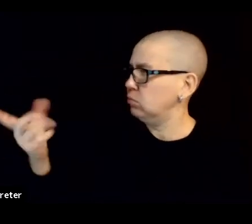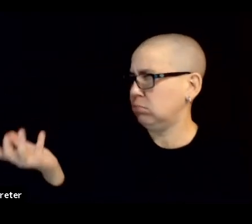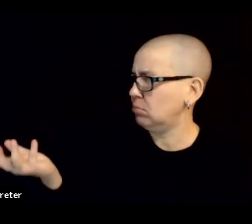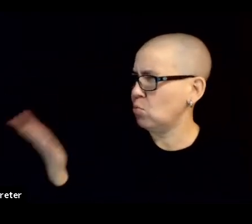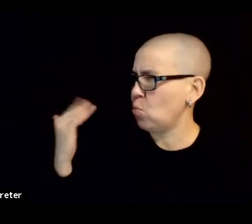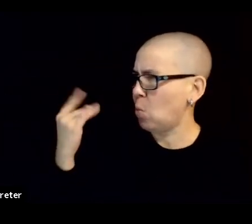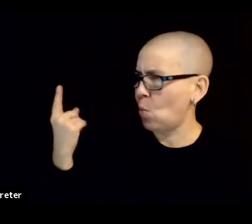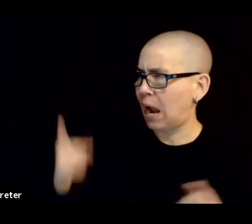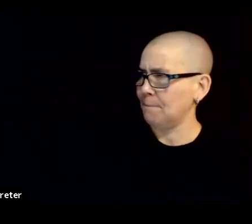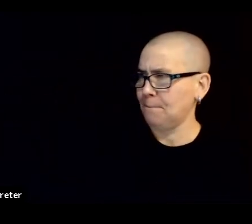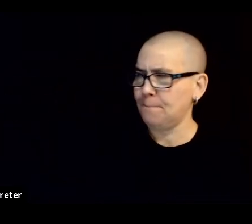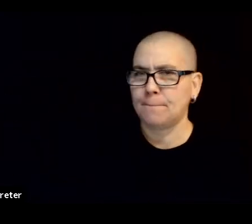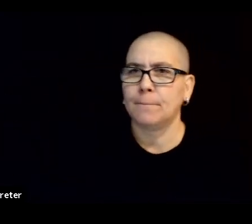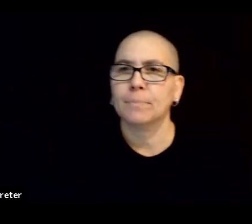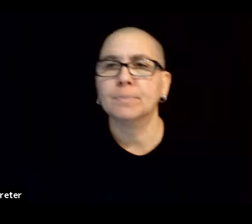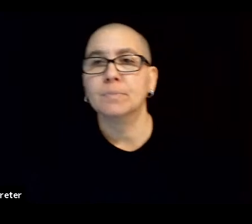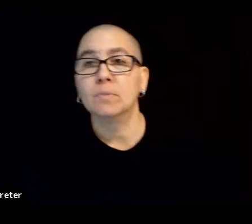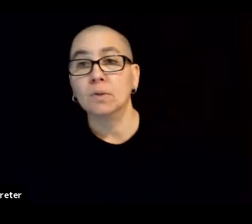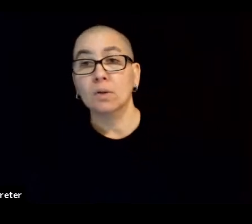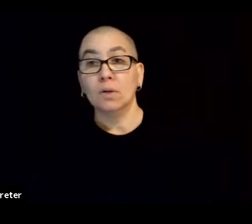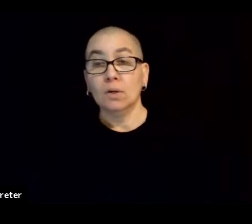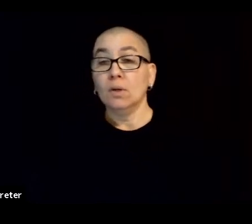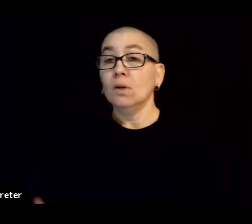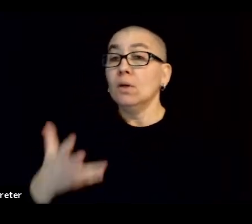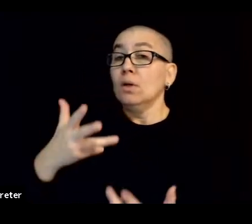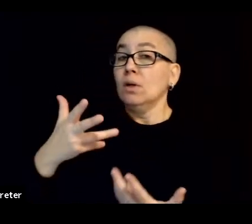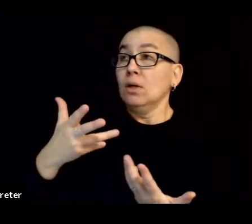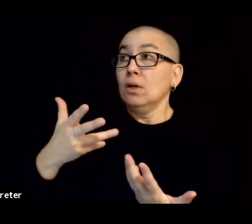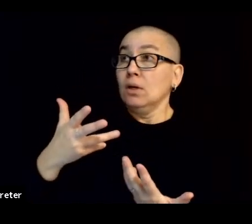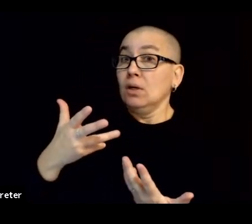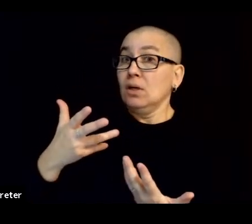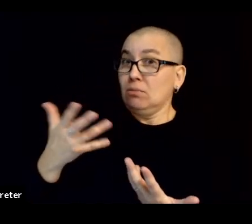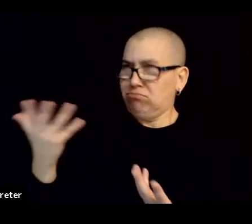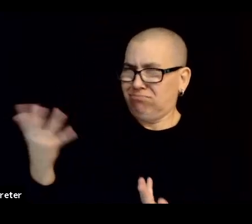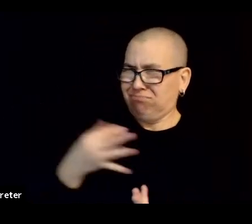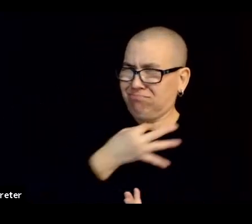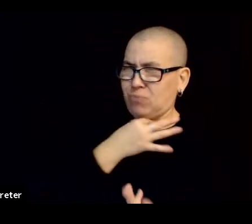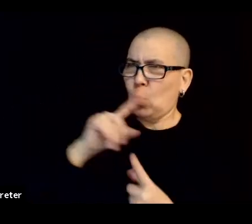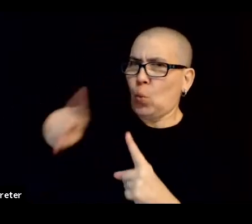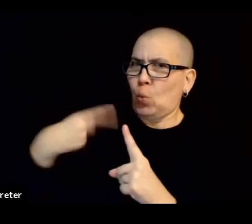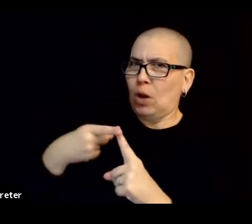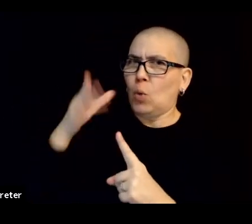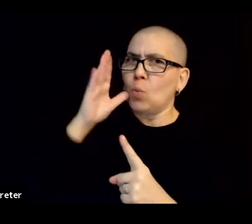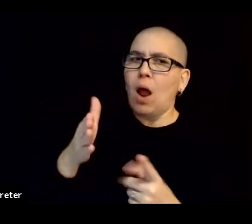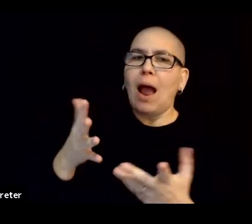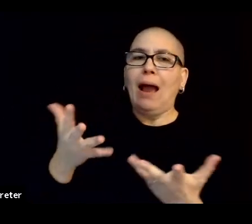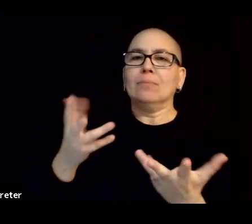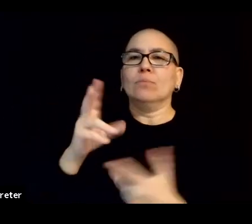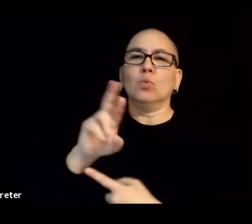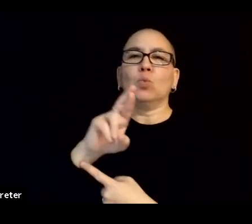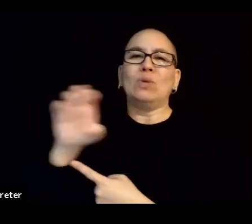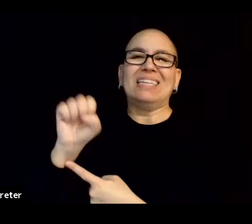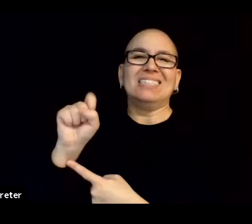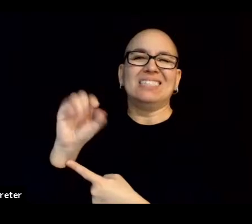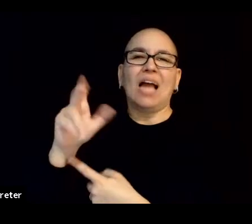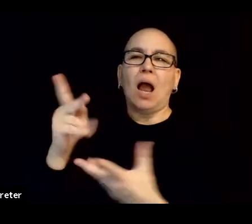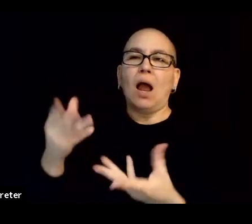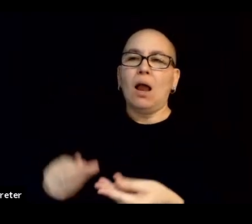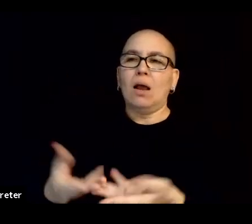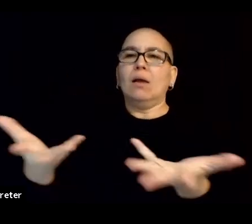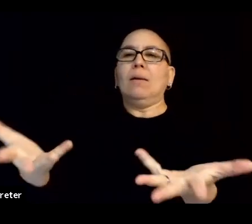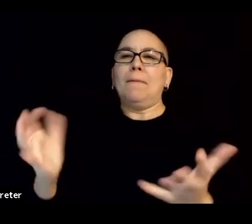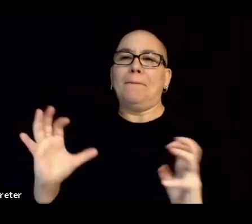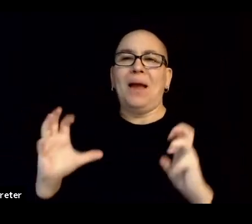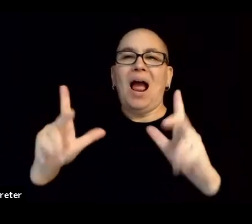how long until maybe you can start vaccinating in CVS's or Walgreens or